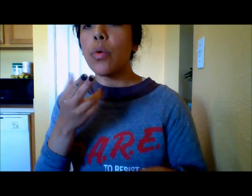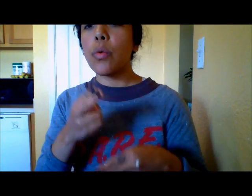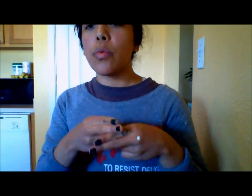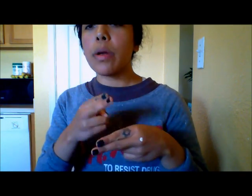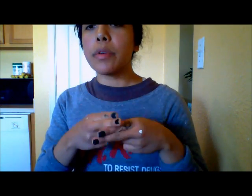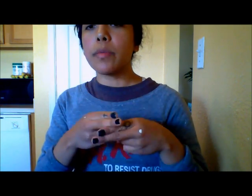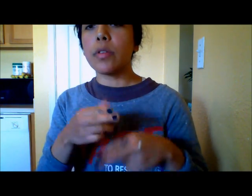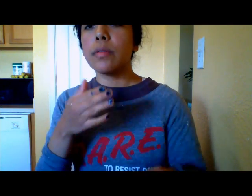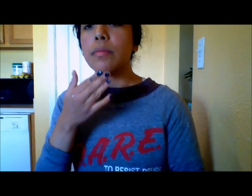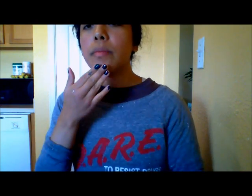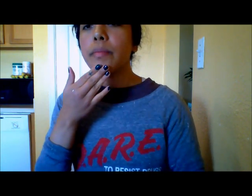reputable,